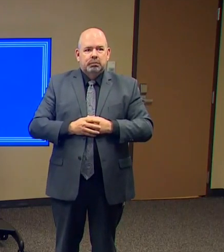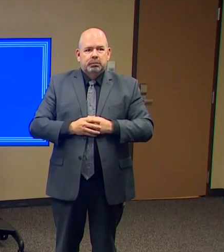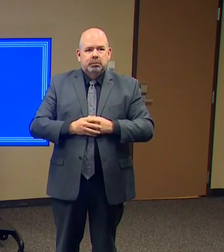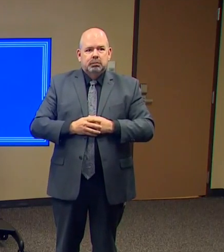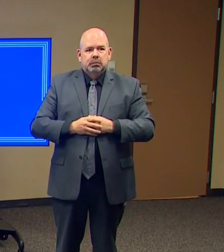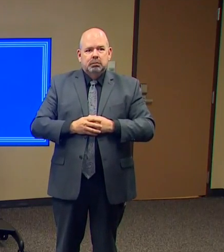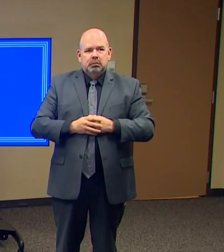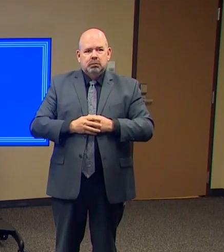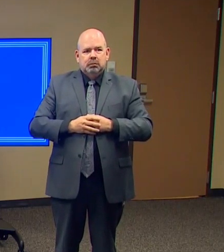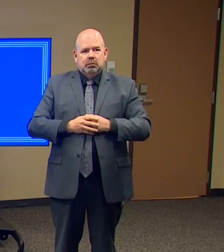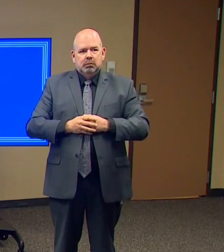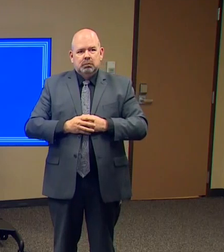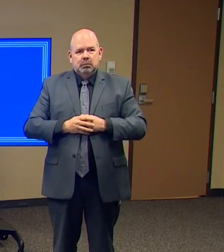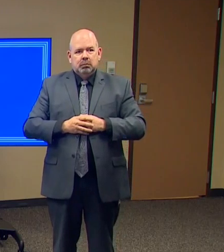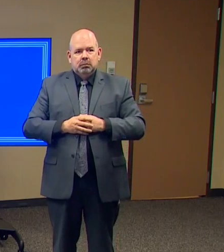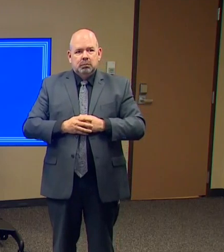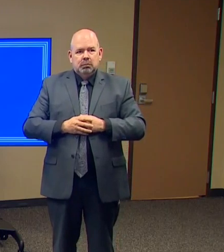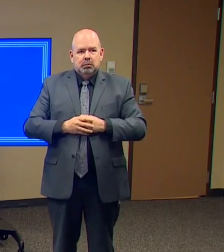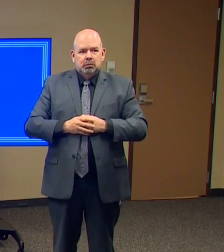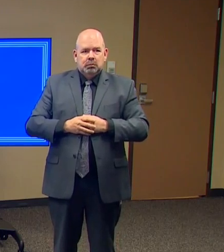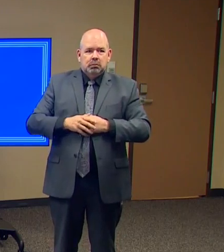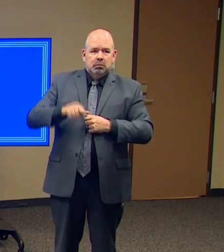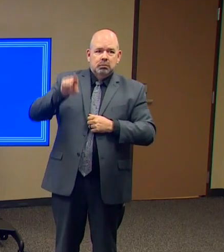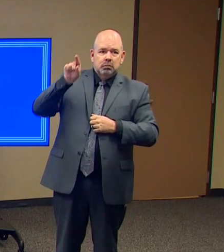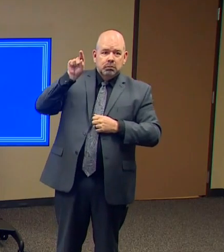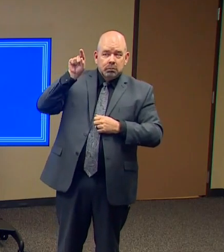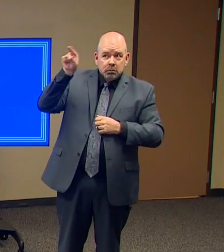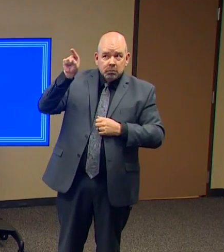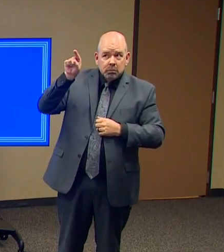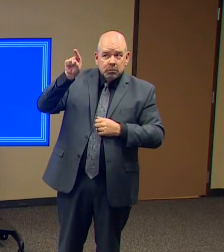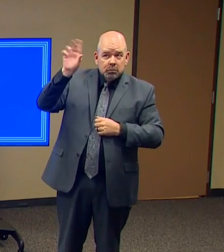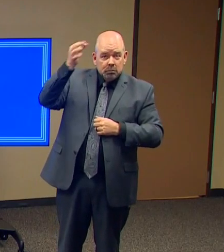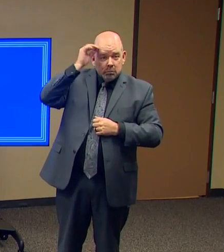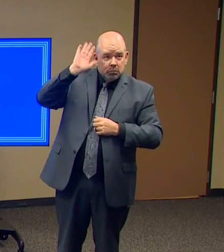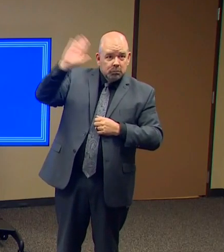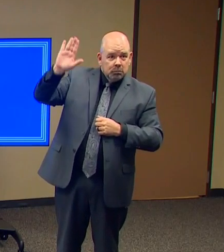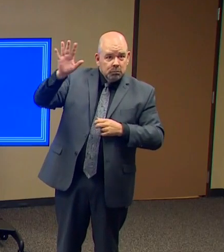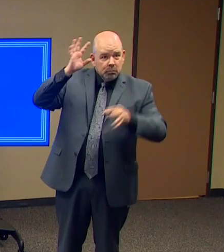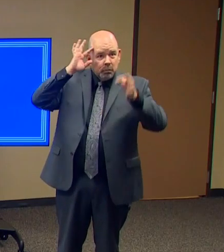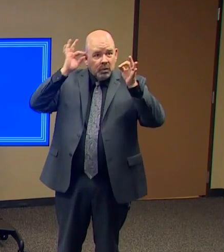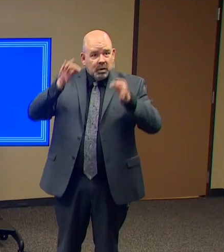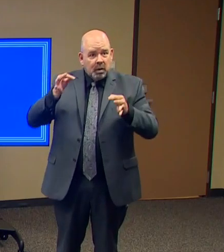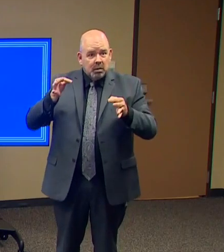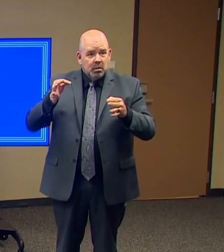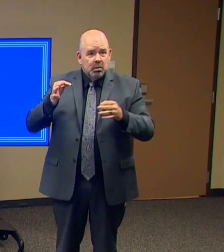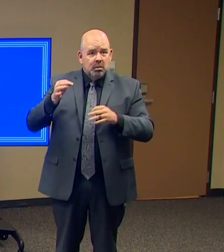our moratorium on the filing of evictions runs on Monday, and